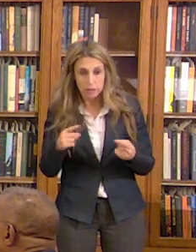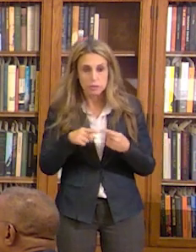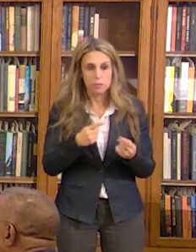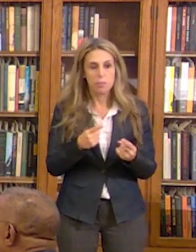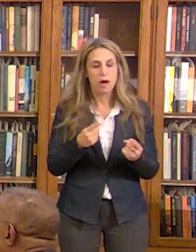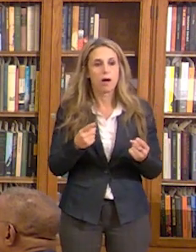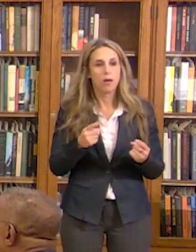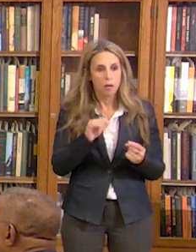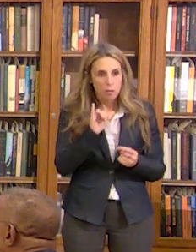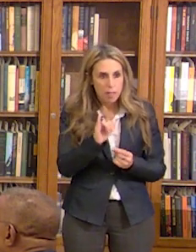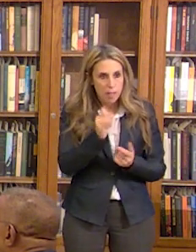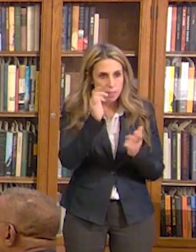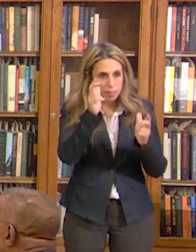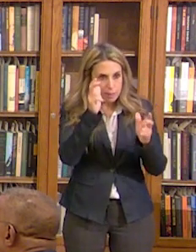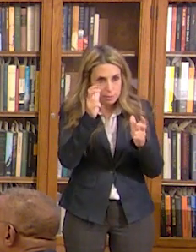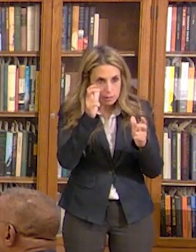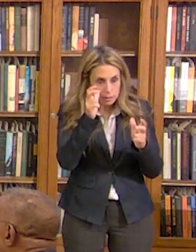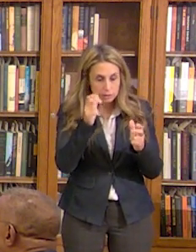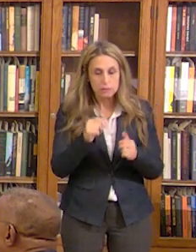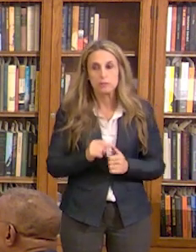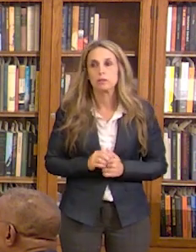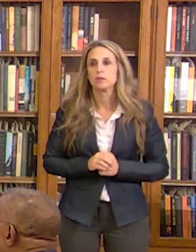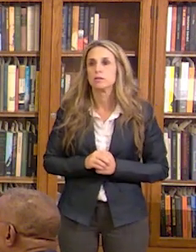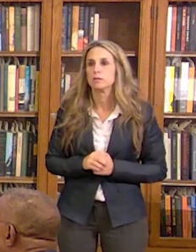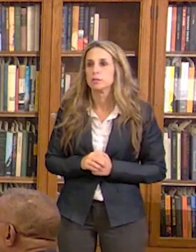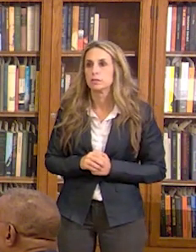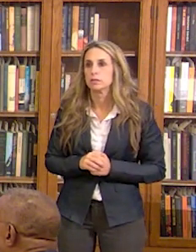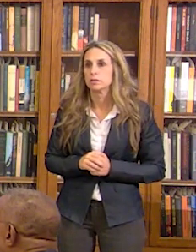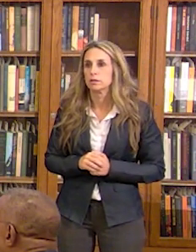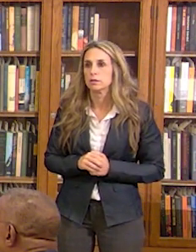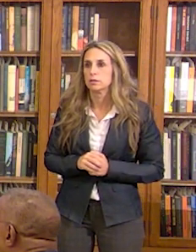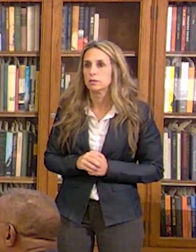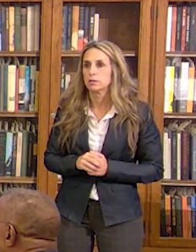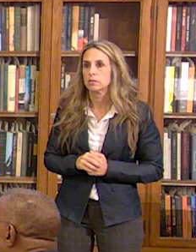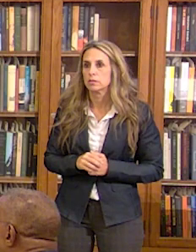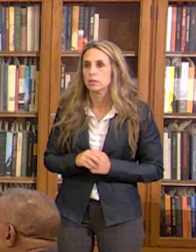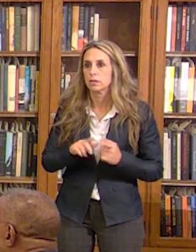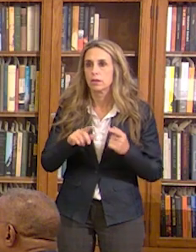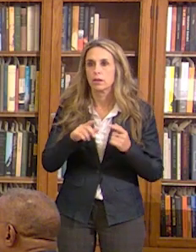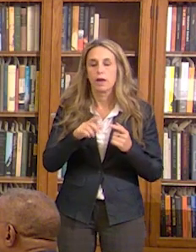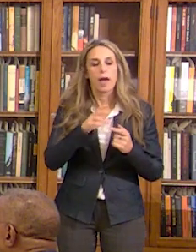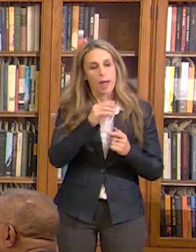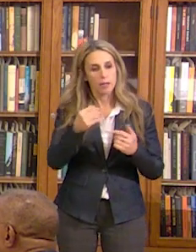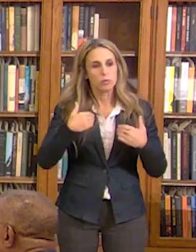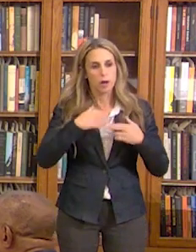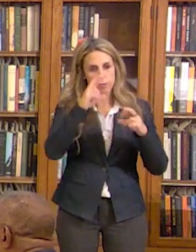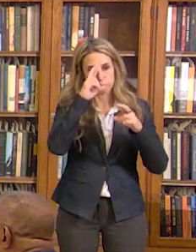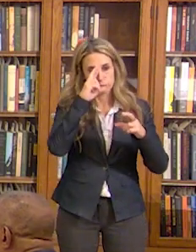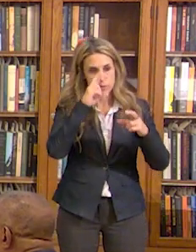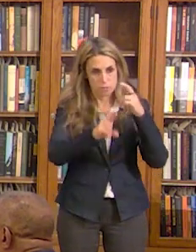side and about being able to have your